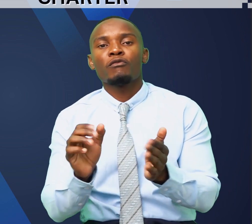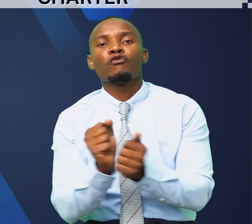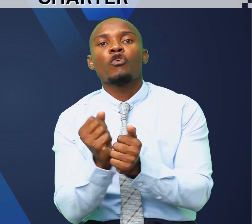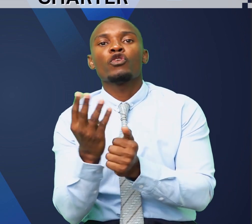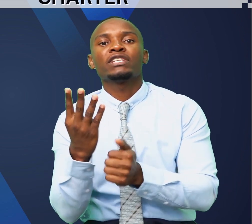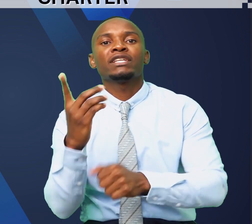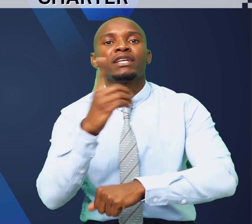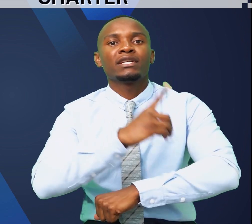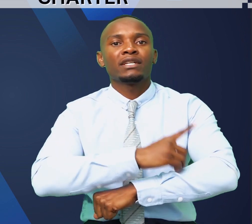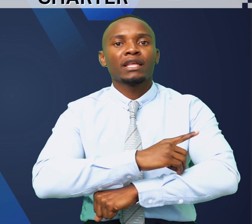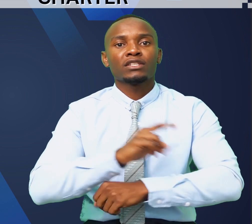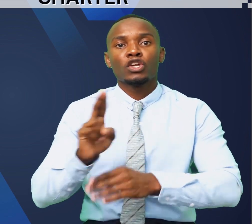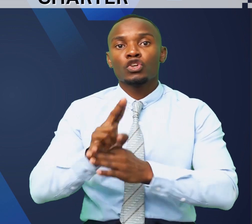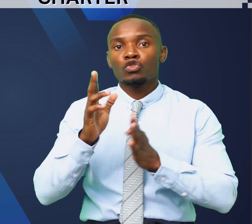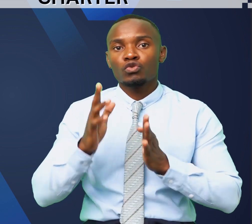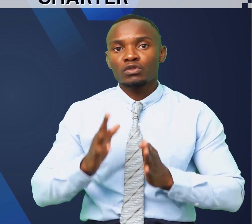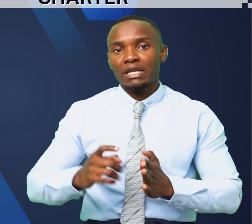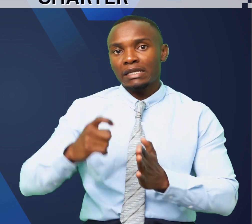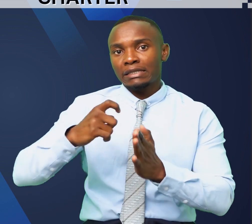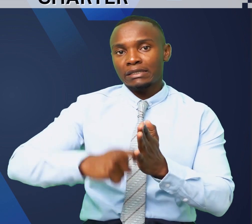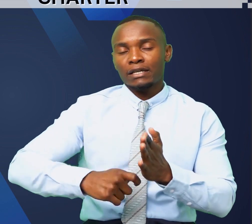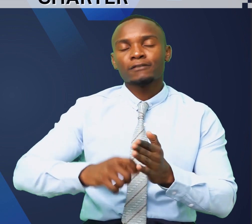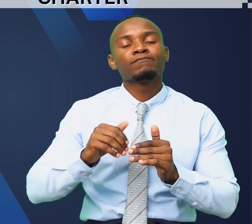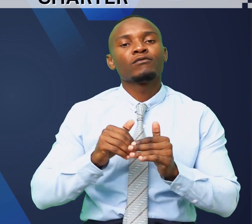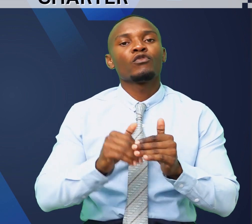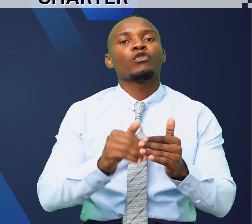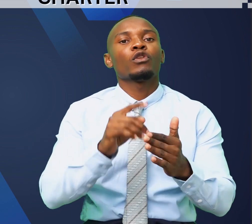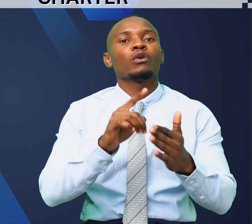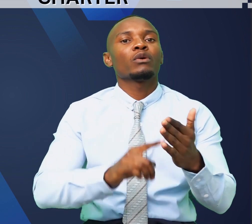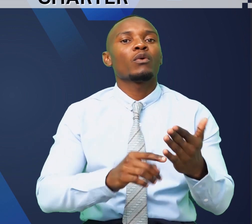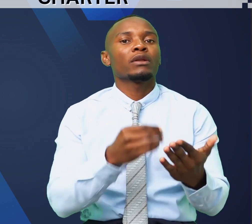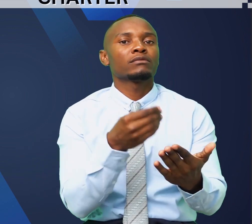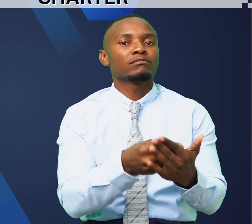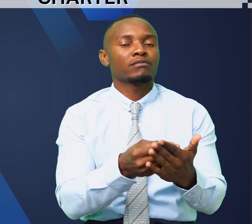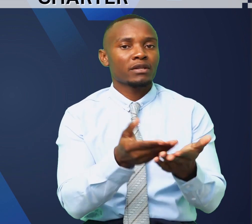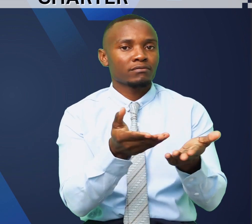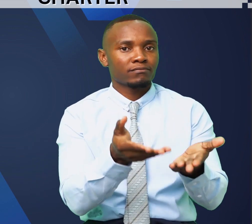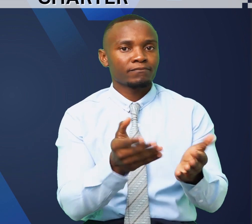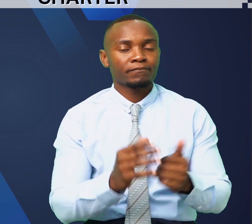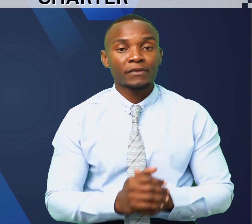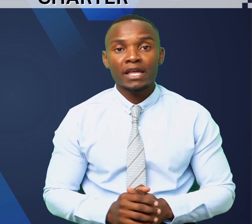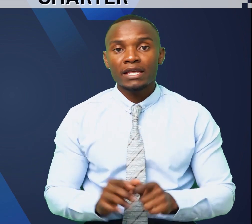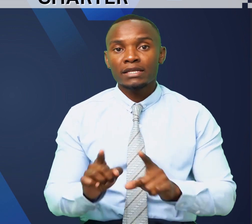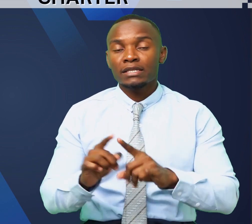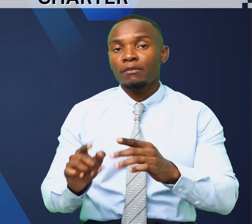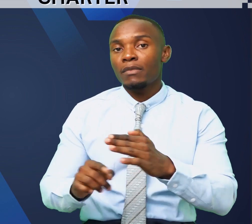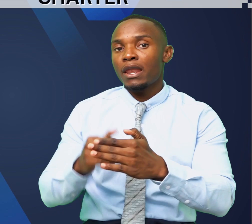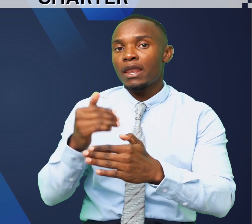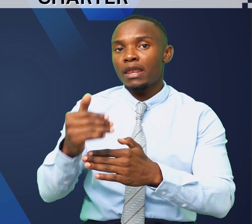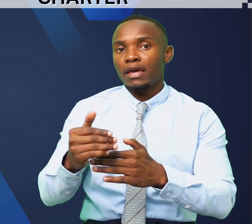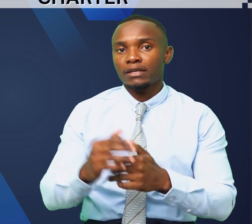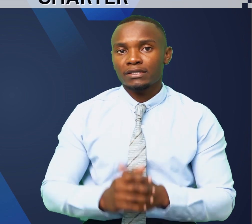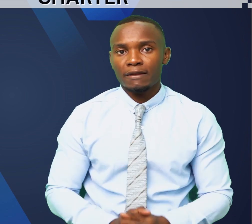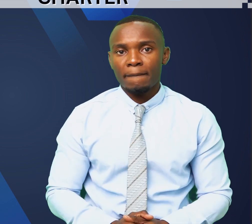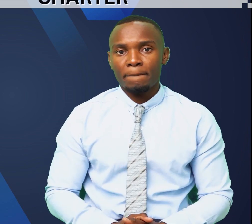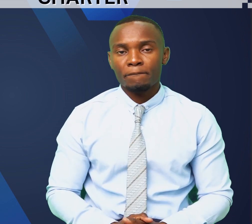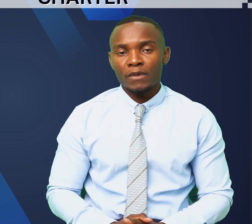days. User charges as per applicable fees. Service rendered, respond